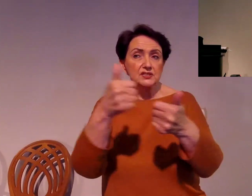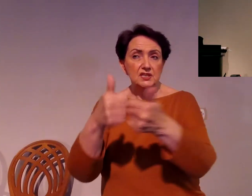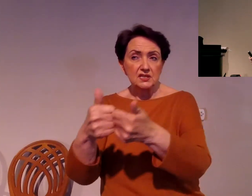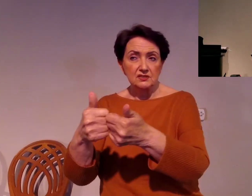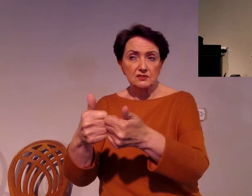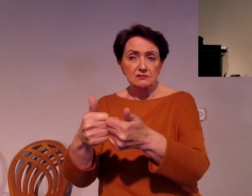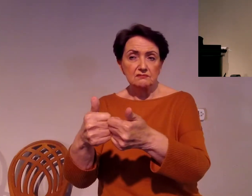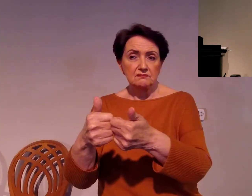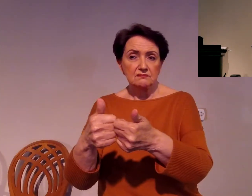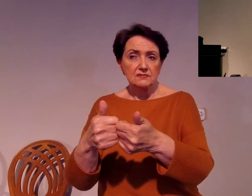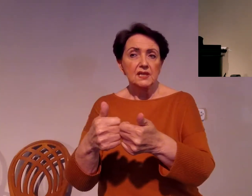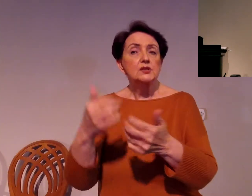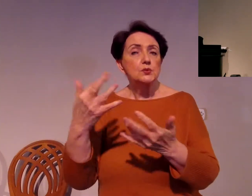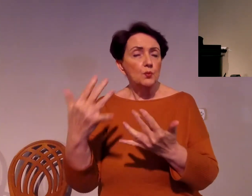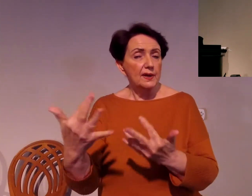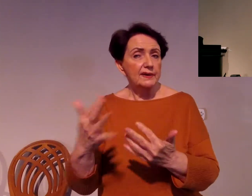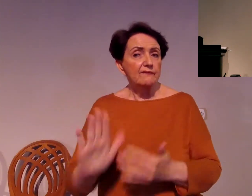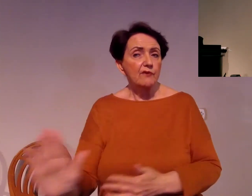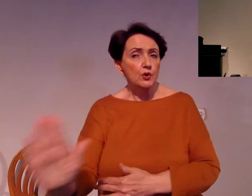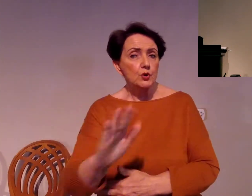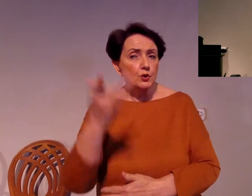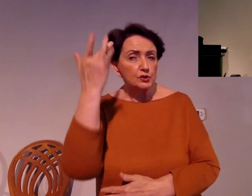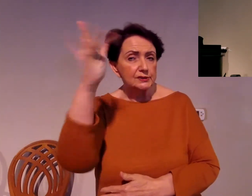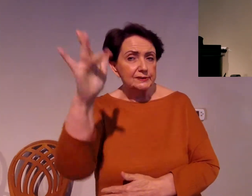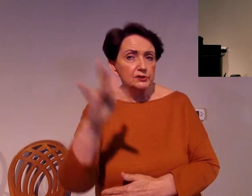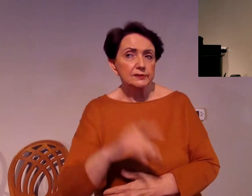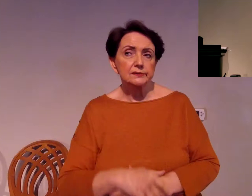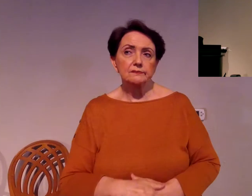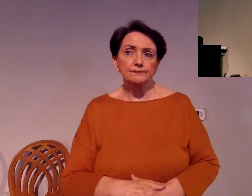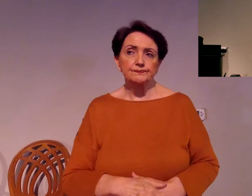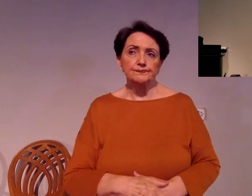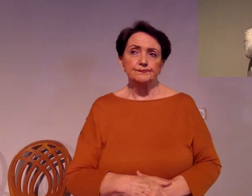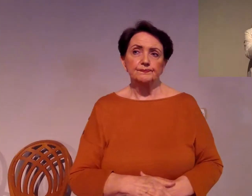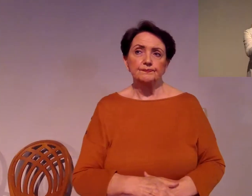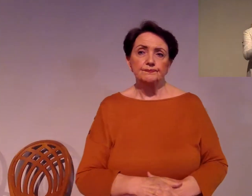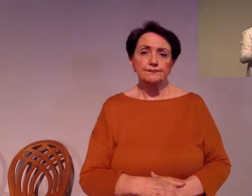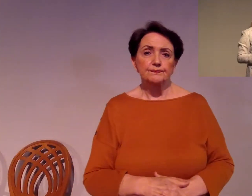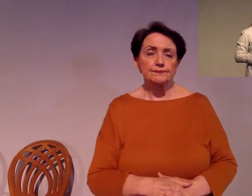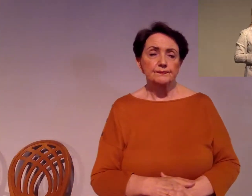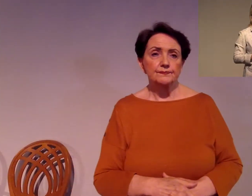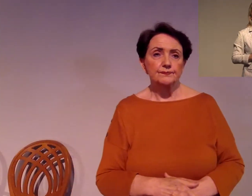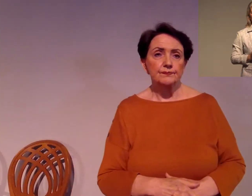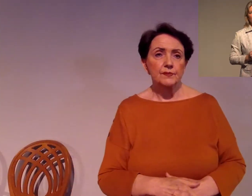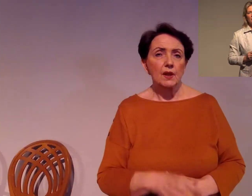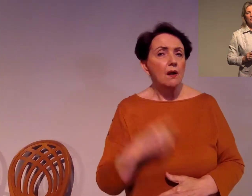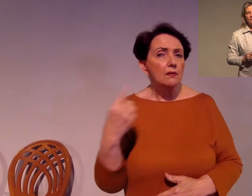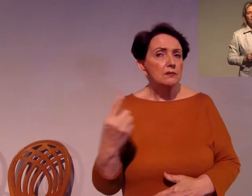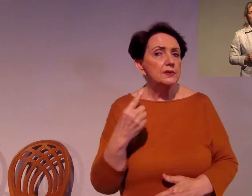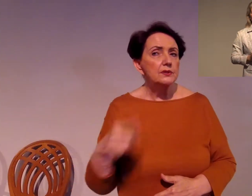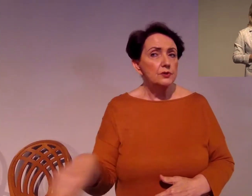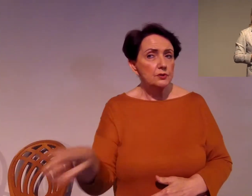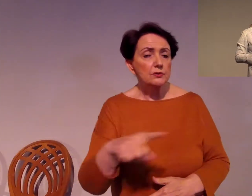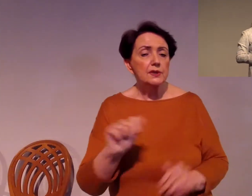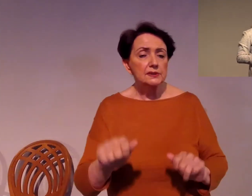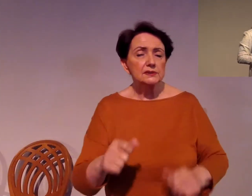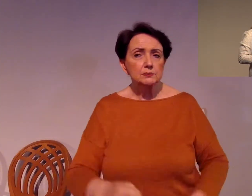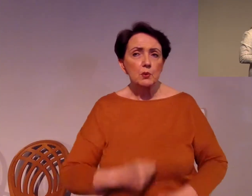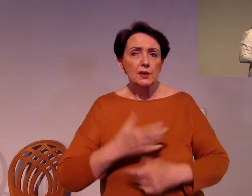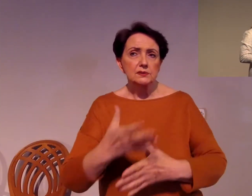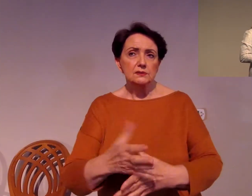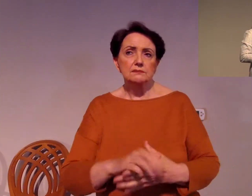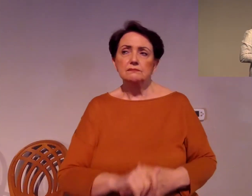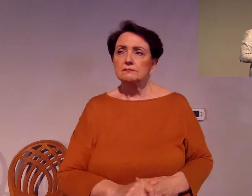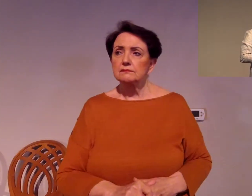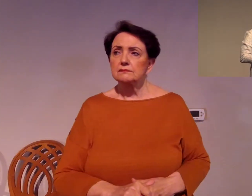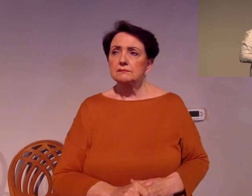for your genius zone, an avenue that only you can express. And how long